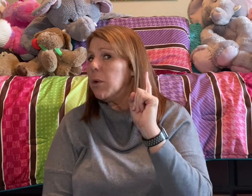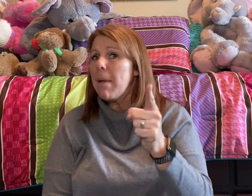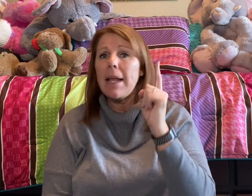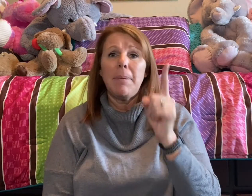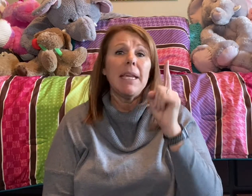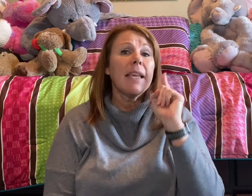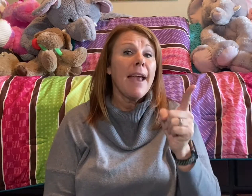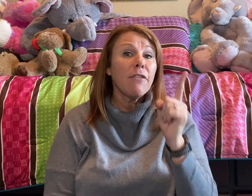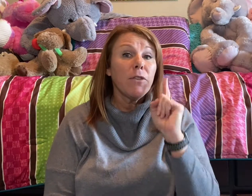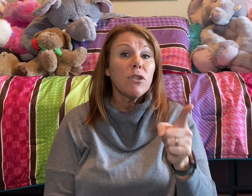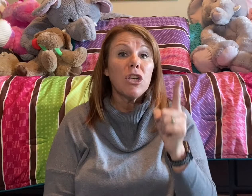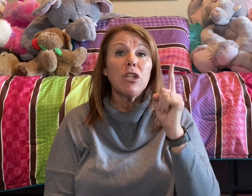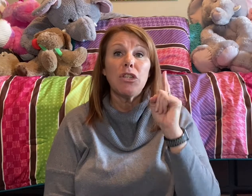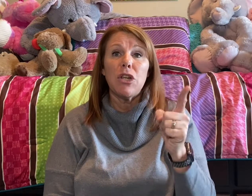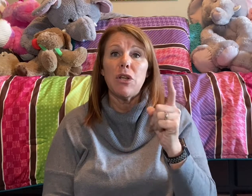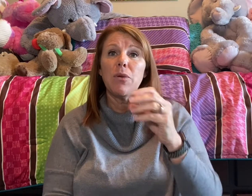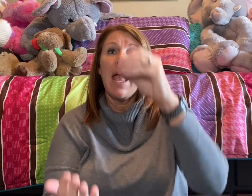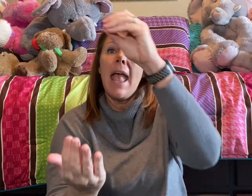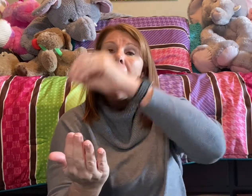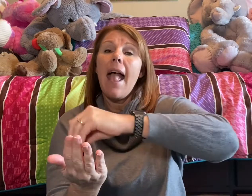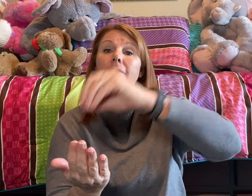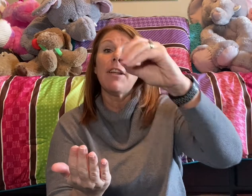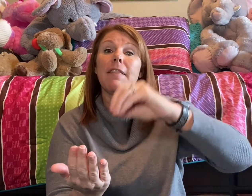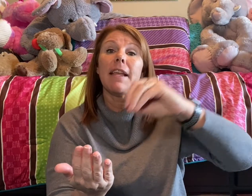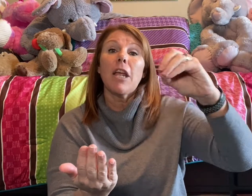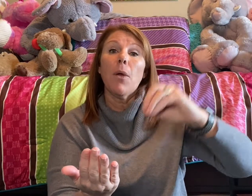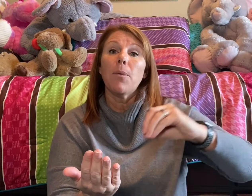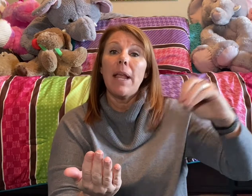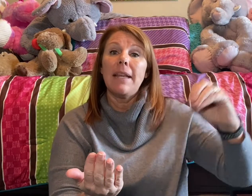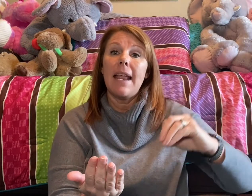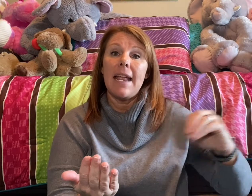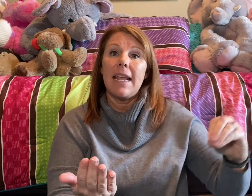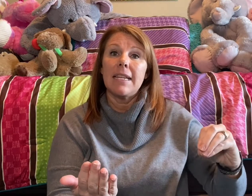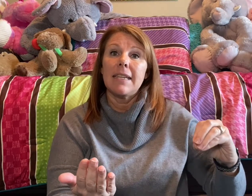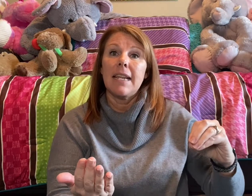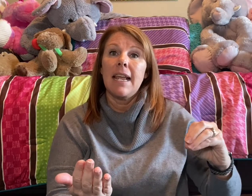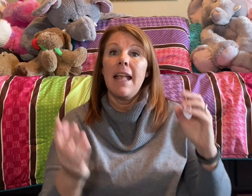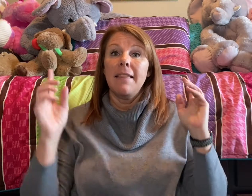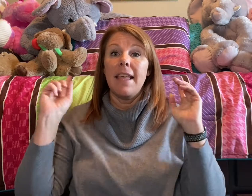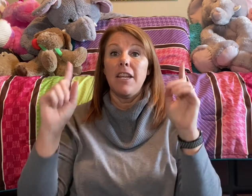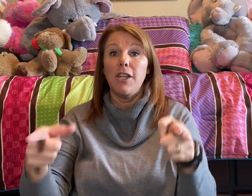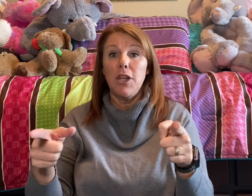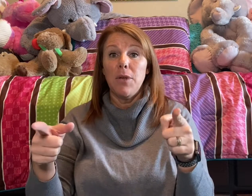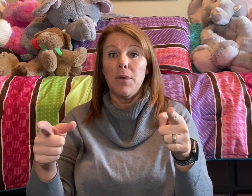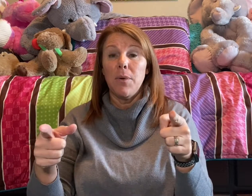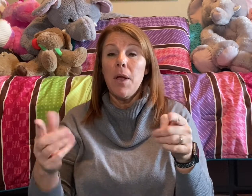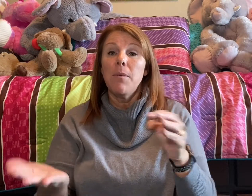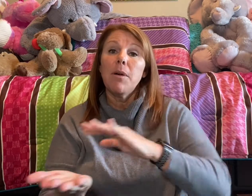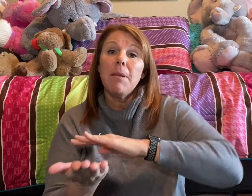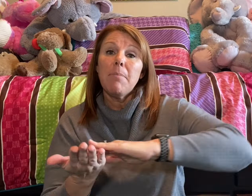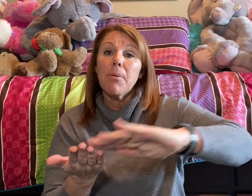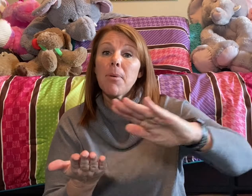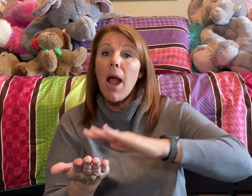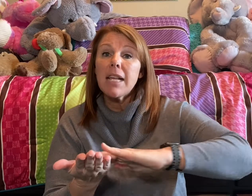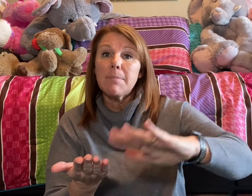may be careful to do everything written in it. Then you will be